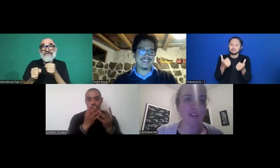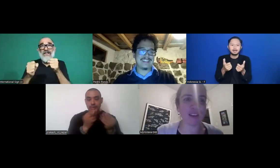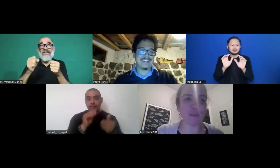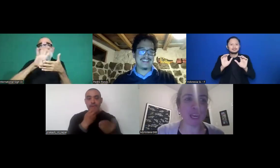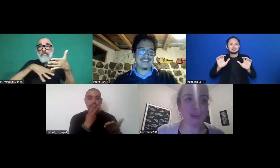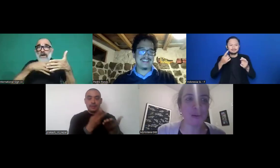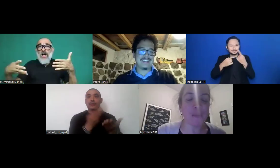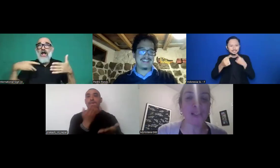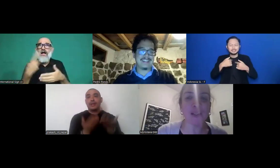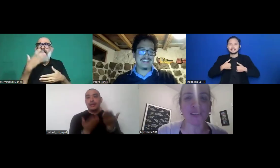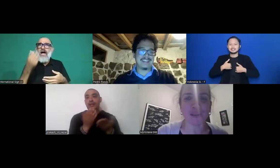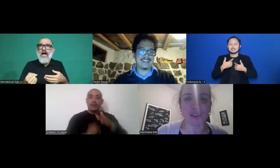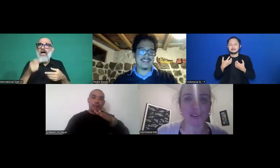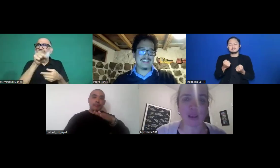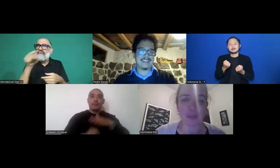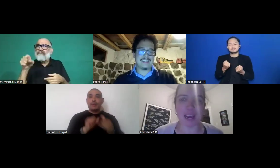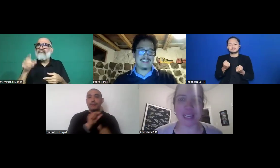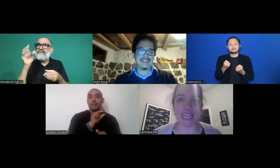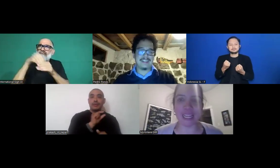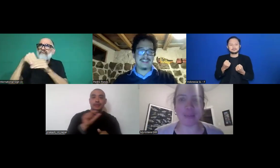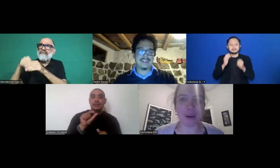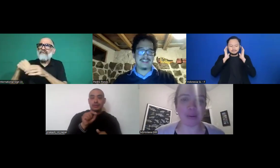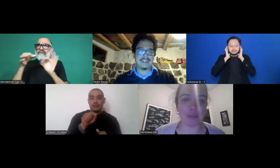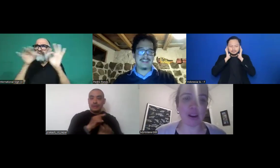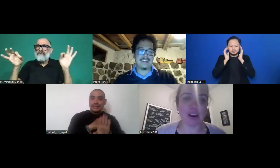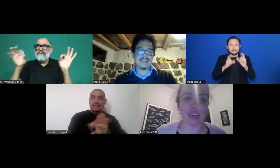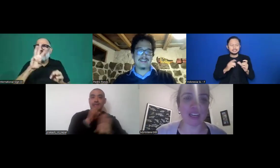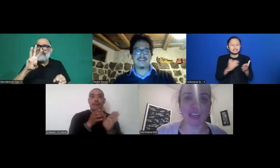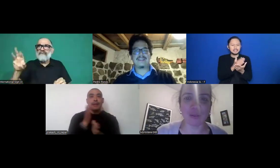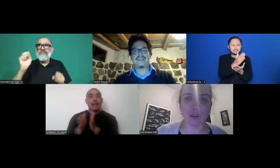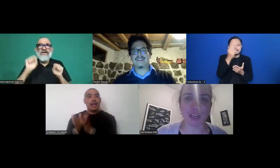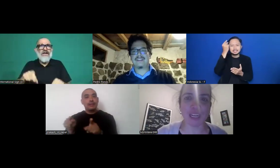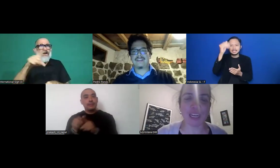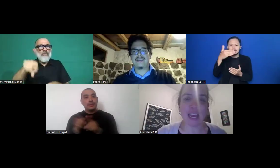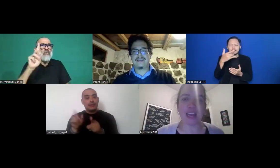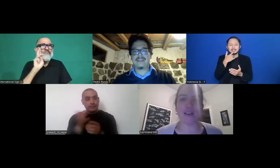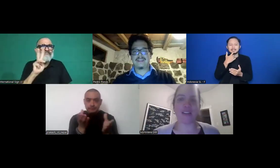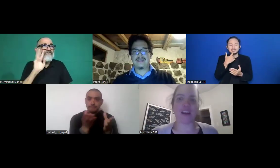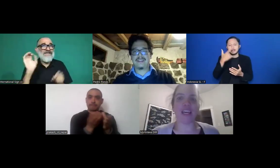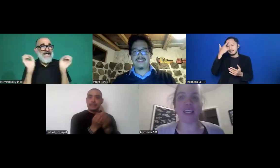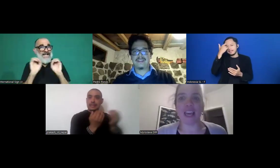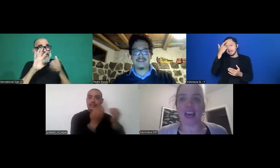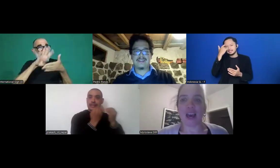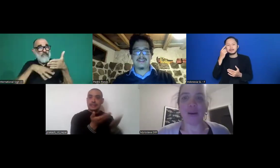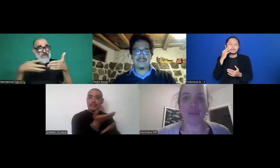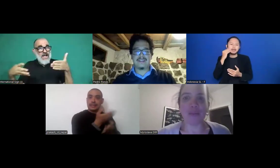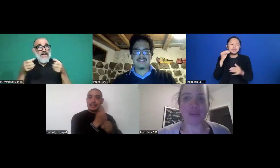One of the main pillars of our strategic plan is about peer and collective learning and really